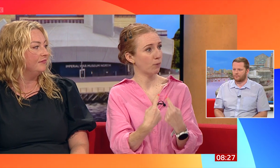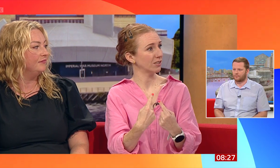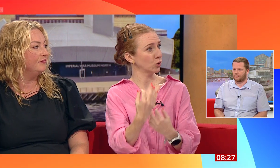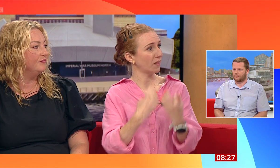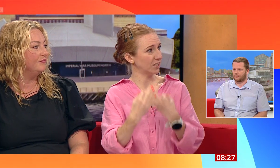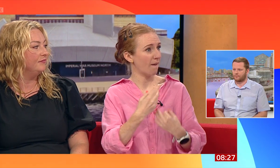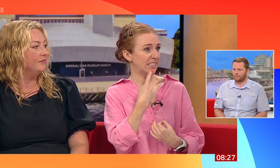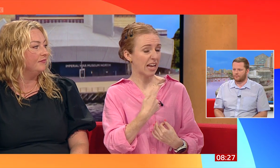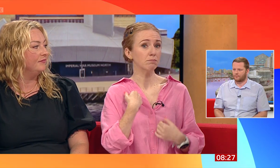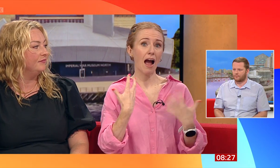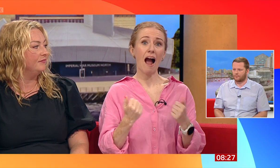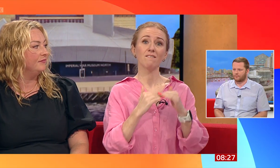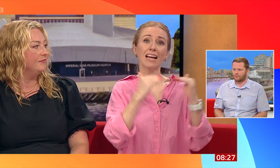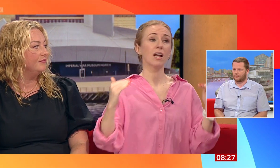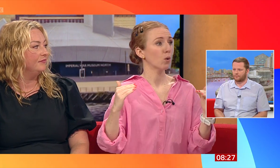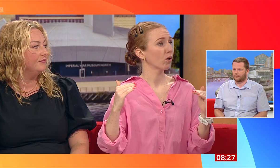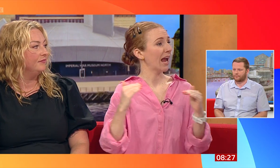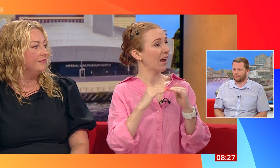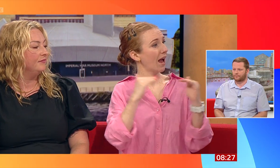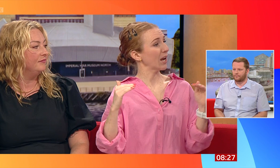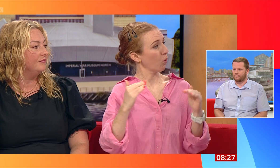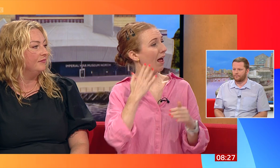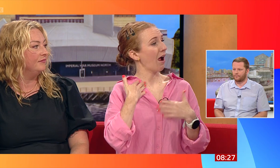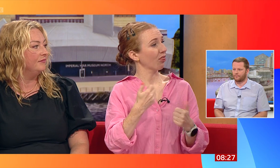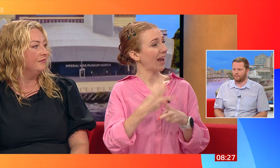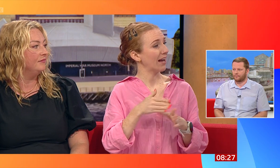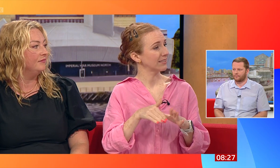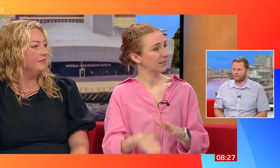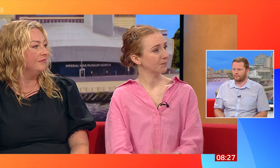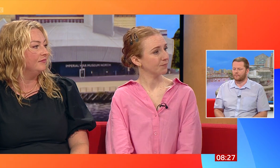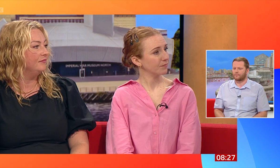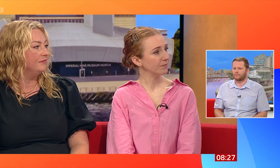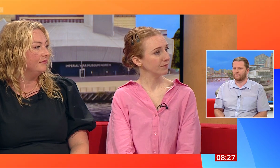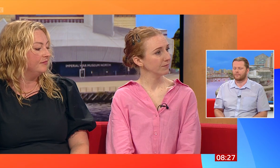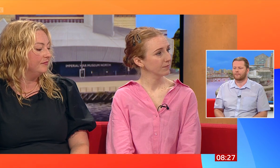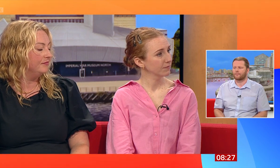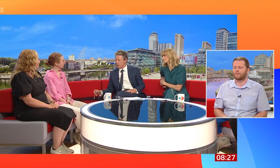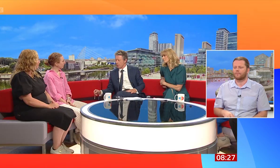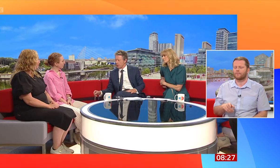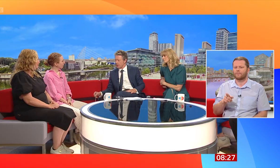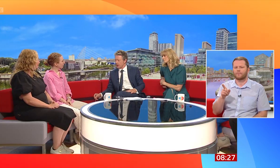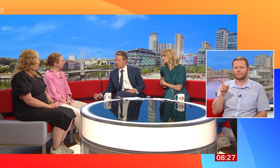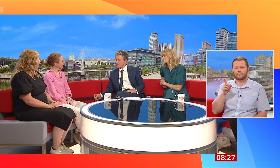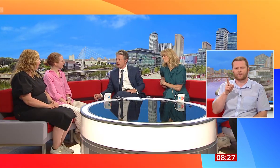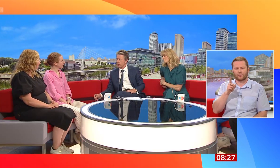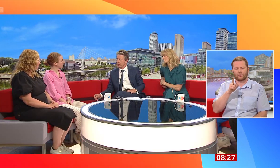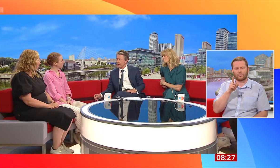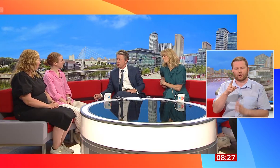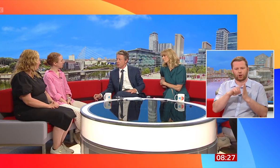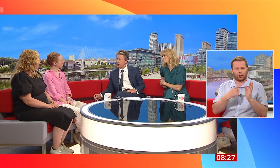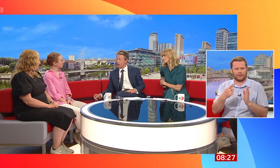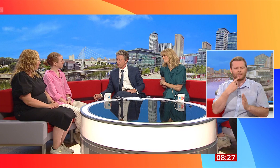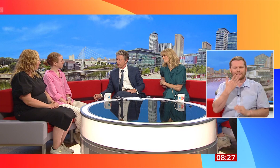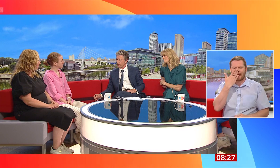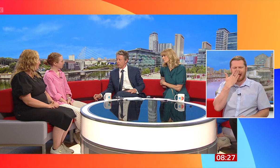11% of the responses to the survey said we have equality. We have quality healthcare. When you say, Justine, the